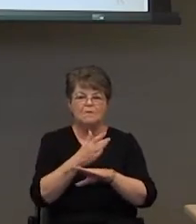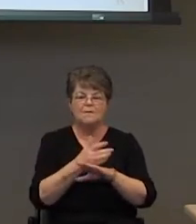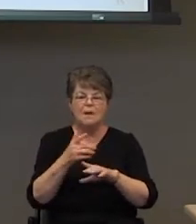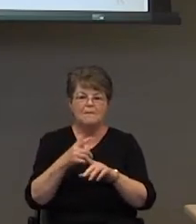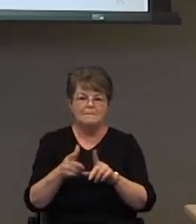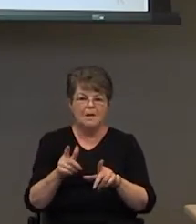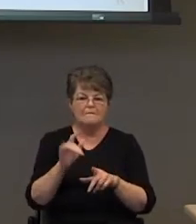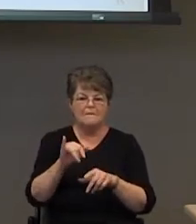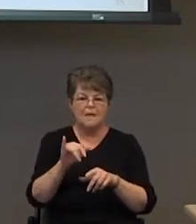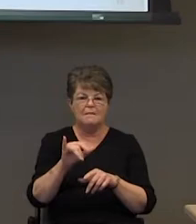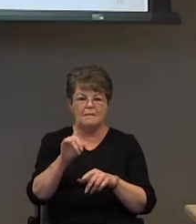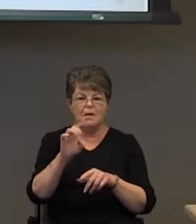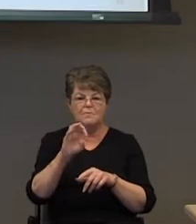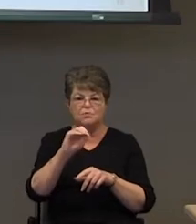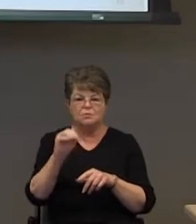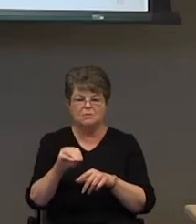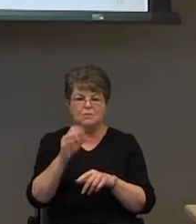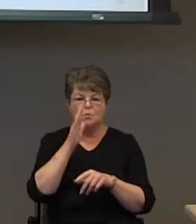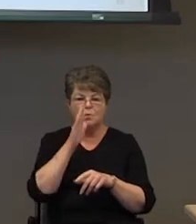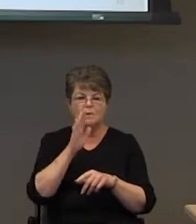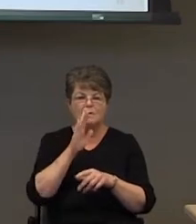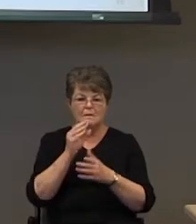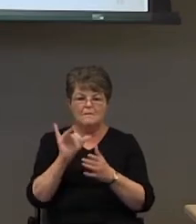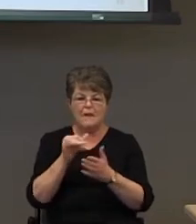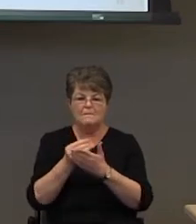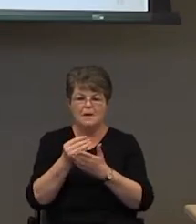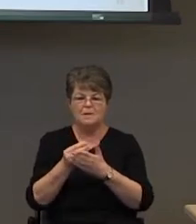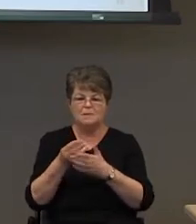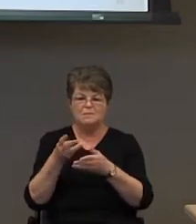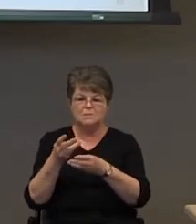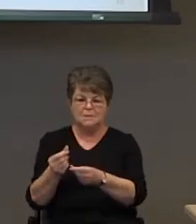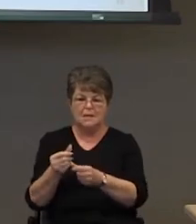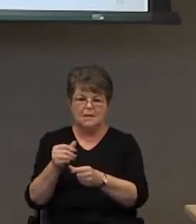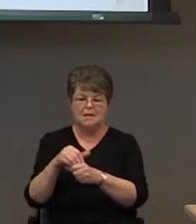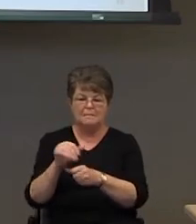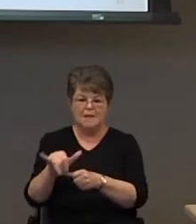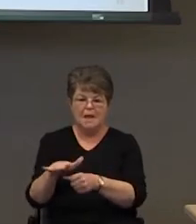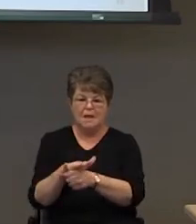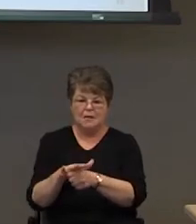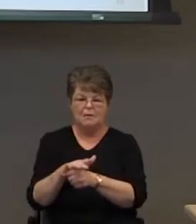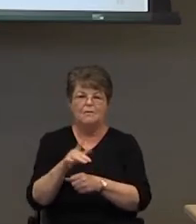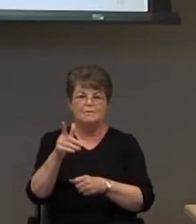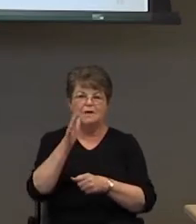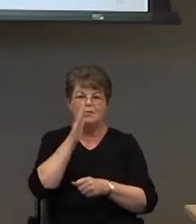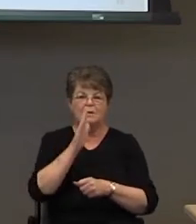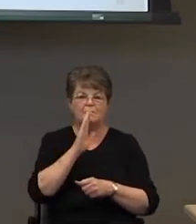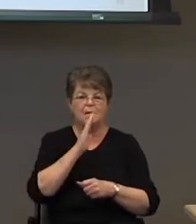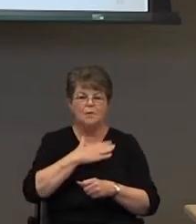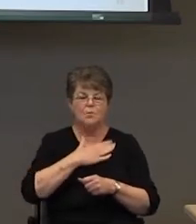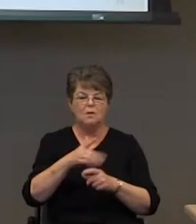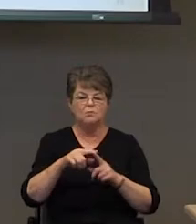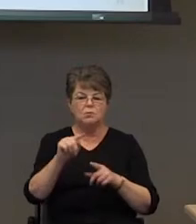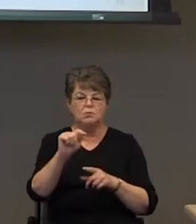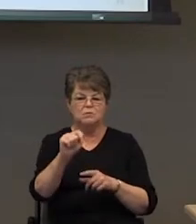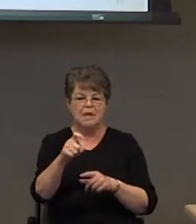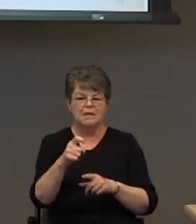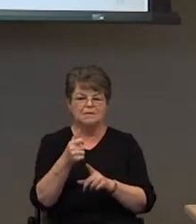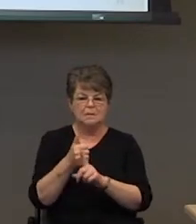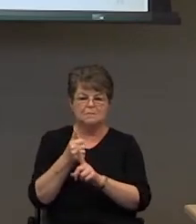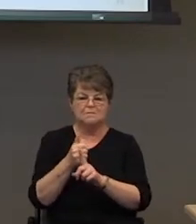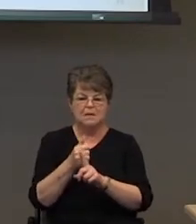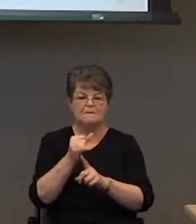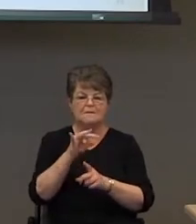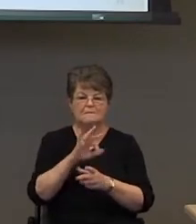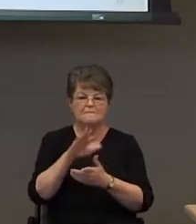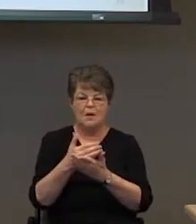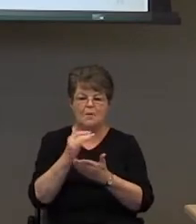money is earmarked to be spent in that area. And so most of the times it's property owners that say, yes, I'm willing to tax myself a little bit as long as I know all of that money